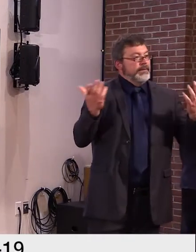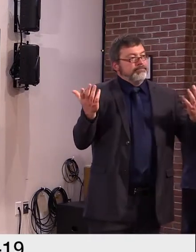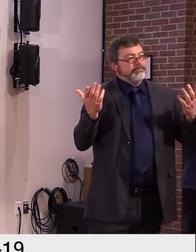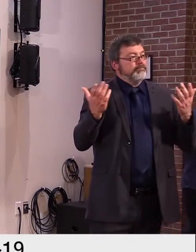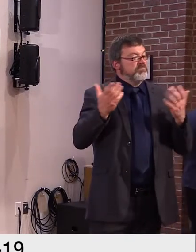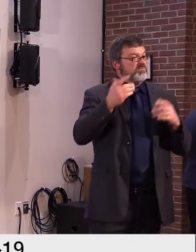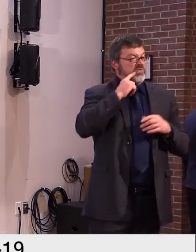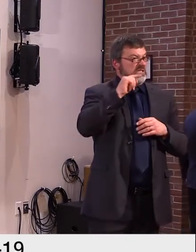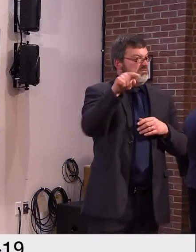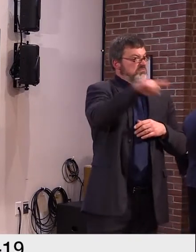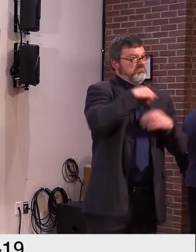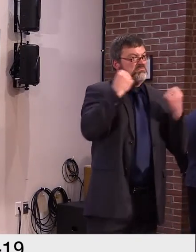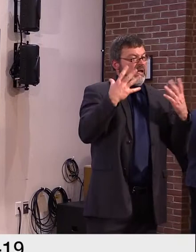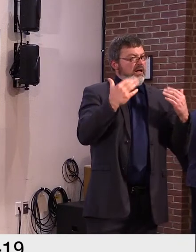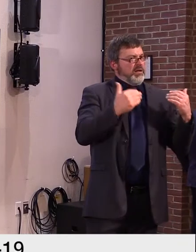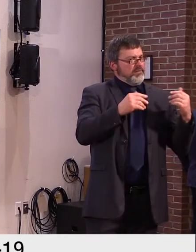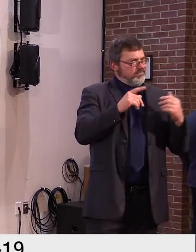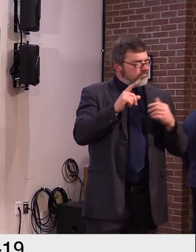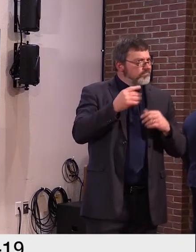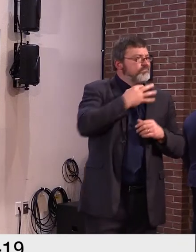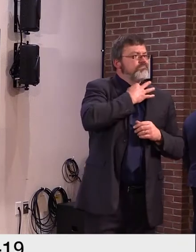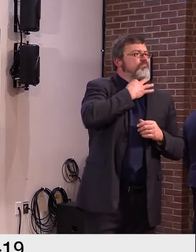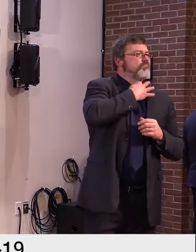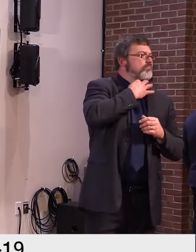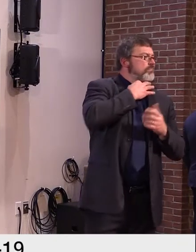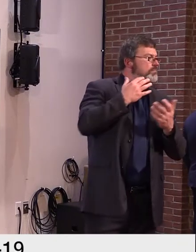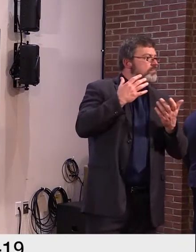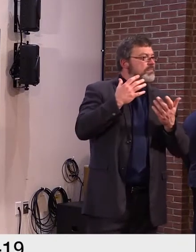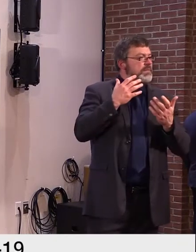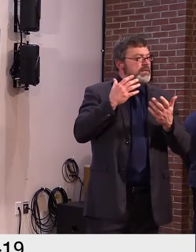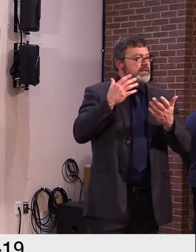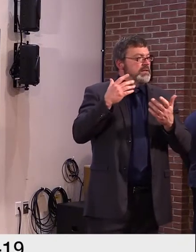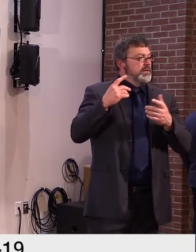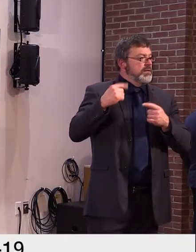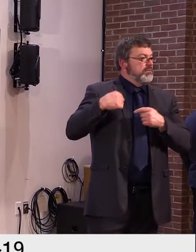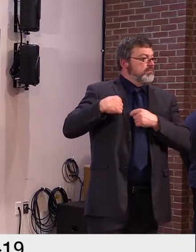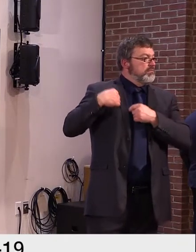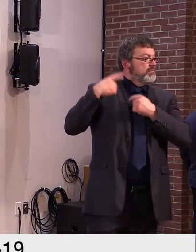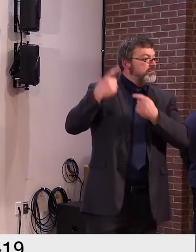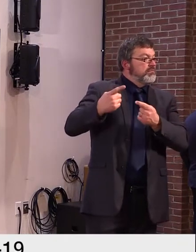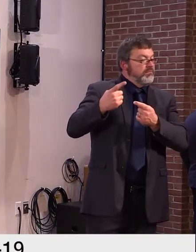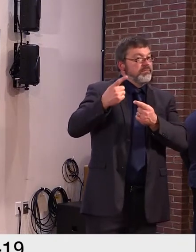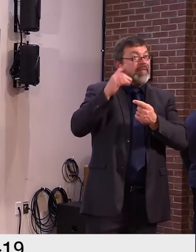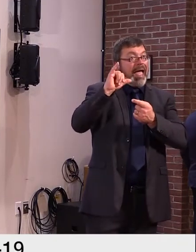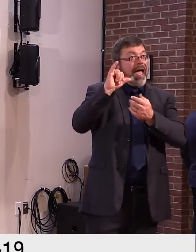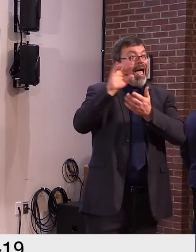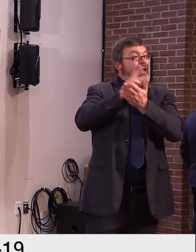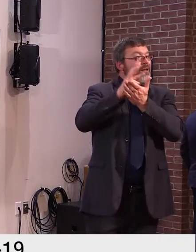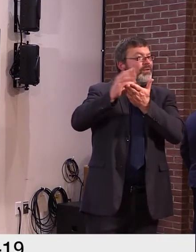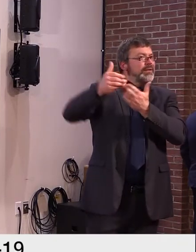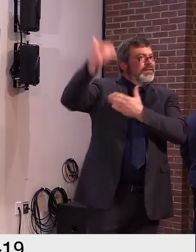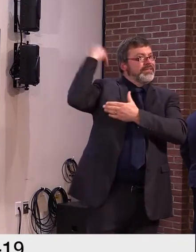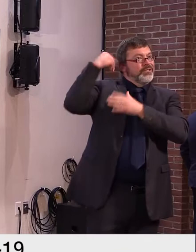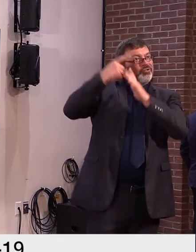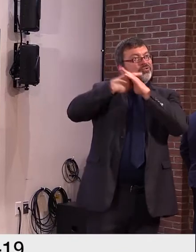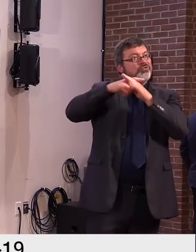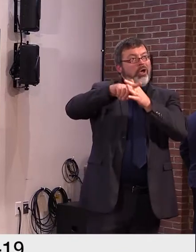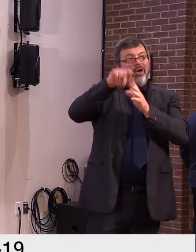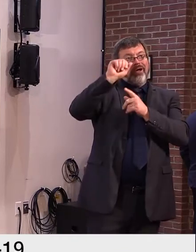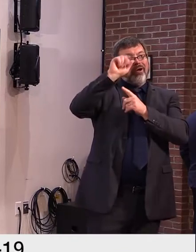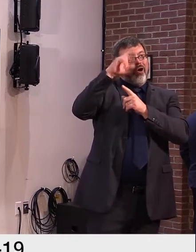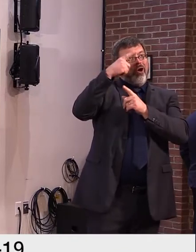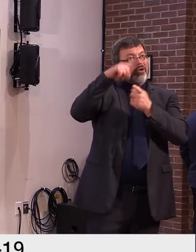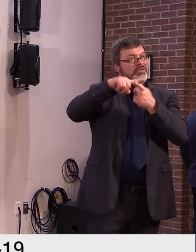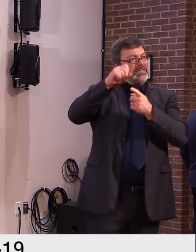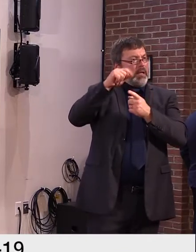happen after the 6 weeks of $300 payments are over. There's, you know, still thousands of people out of work and they're relying